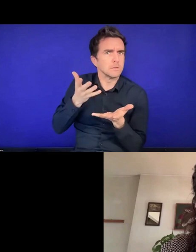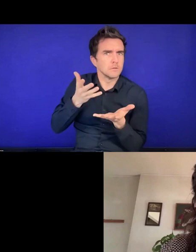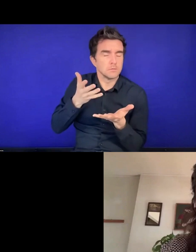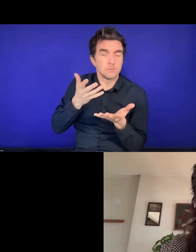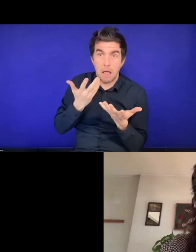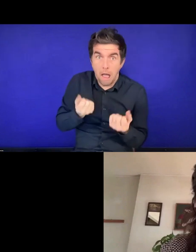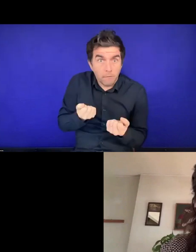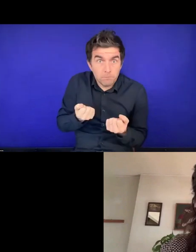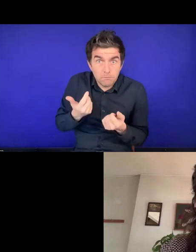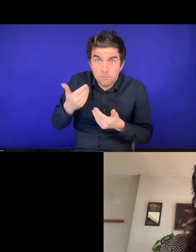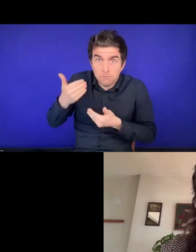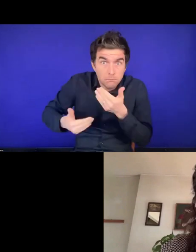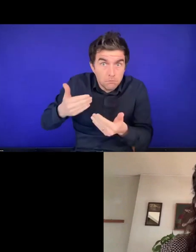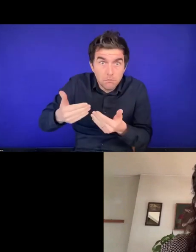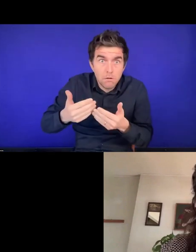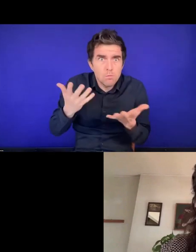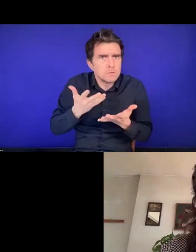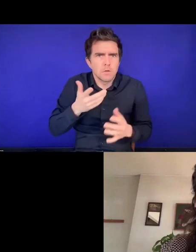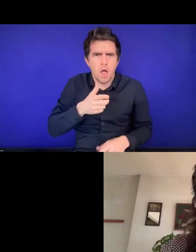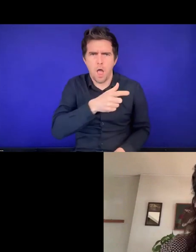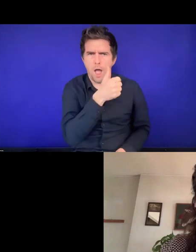the panelist